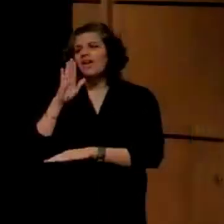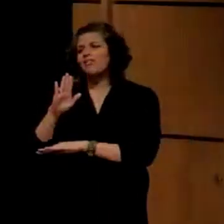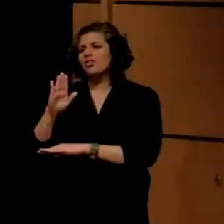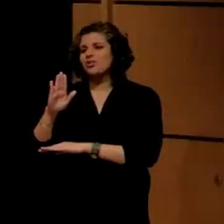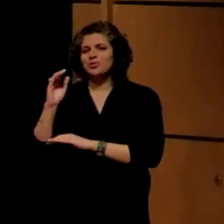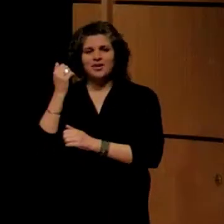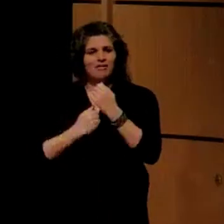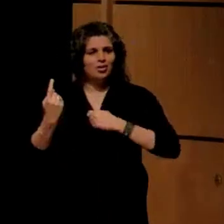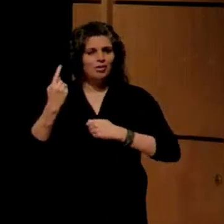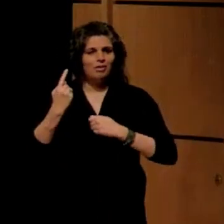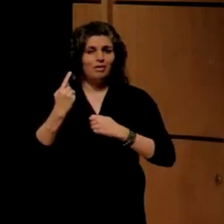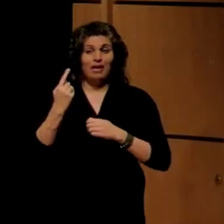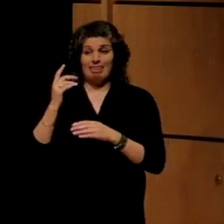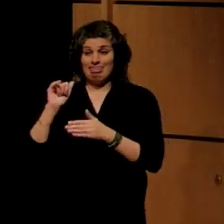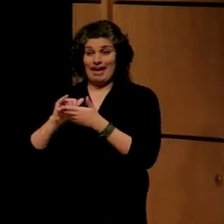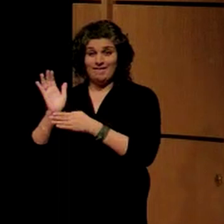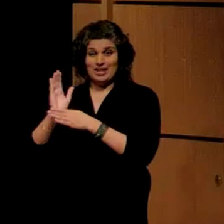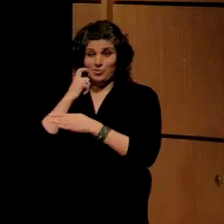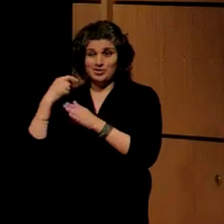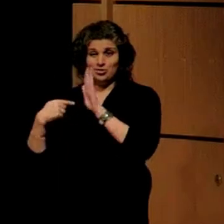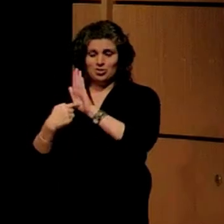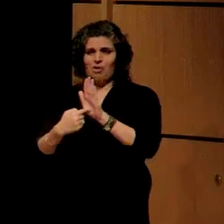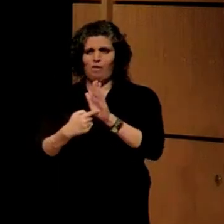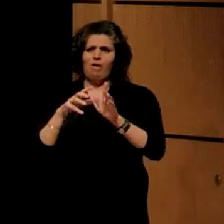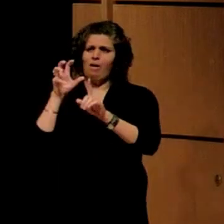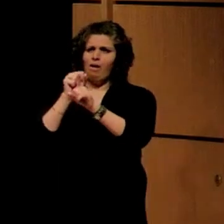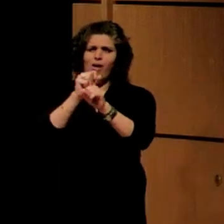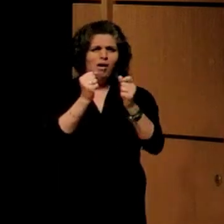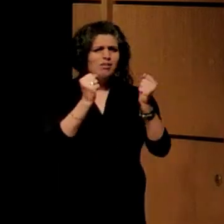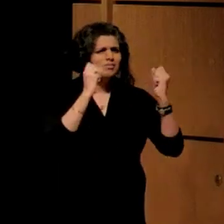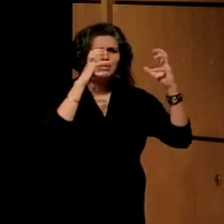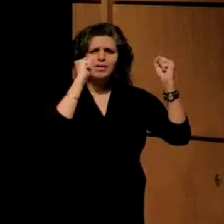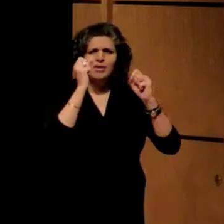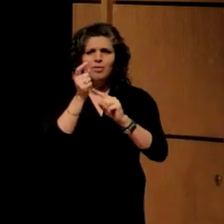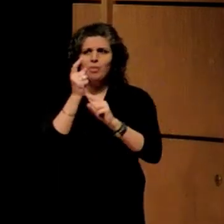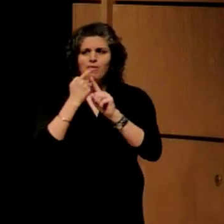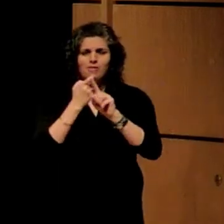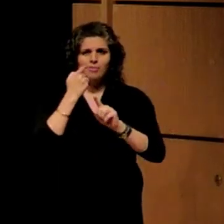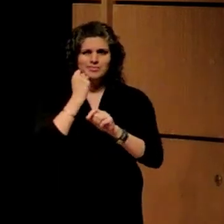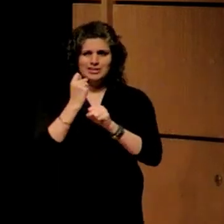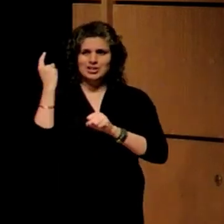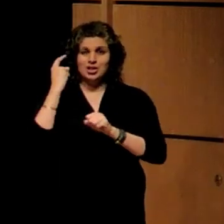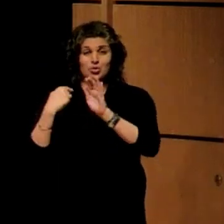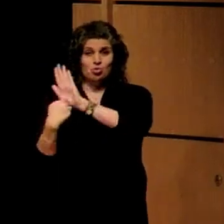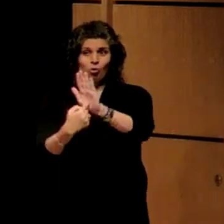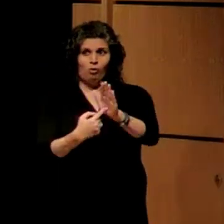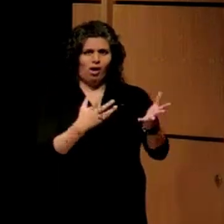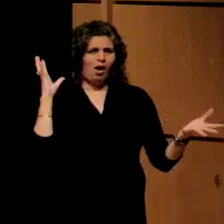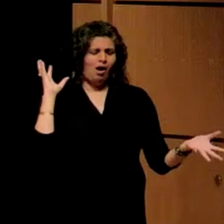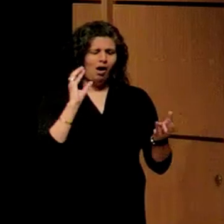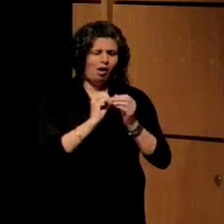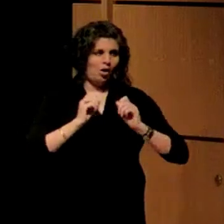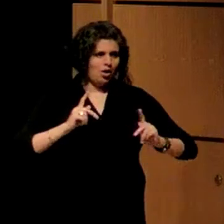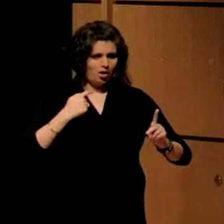all. The video we just presented captures so many wonderful moments from the past year and demonstrates just how many